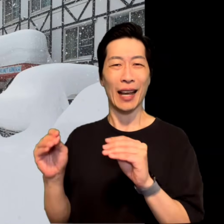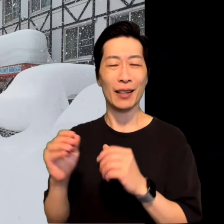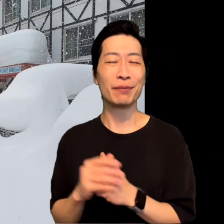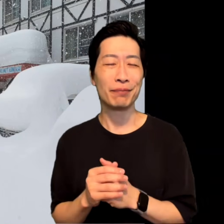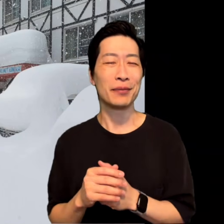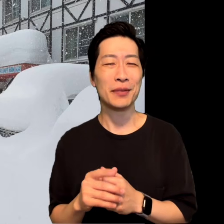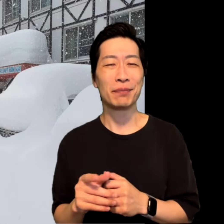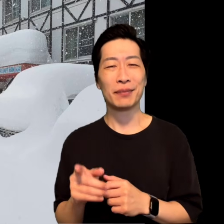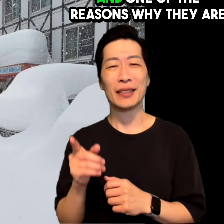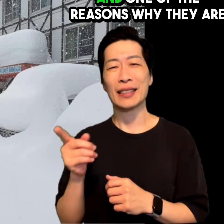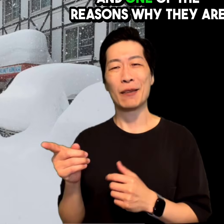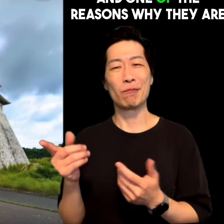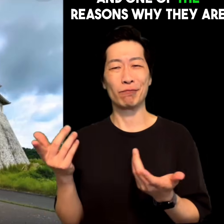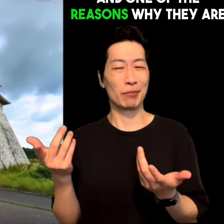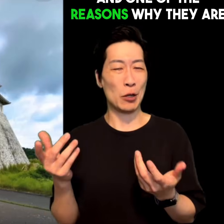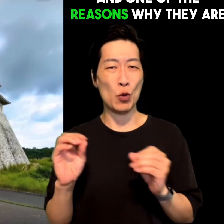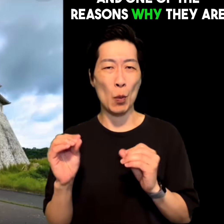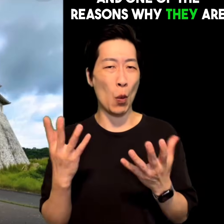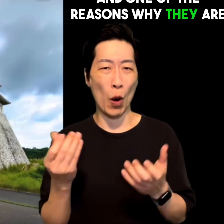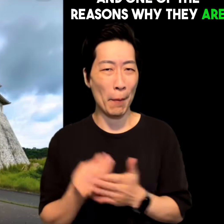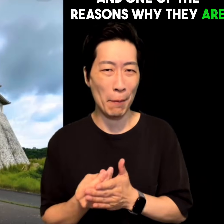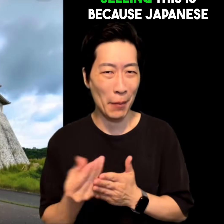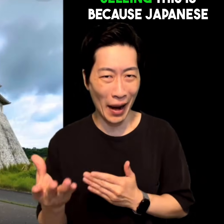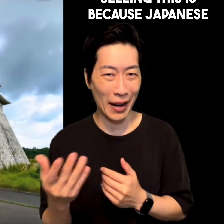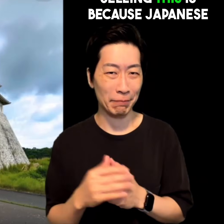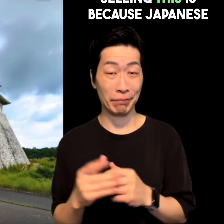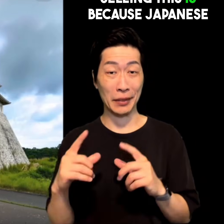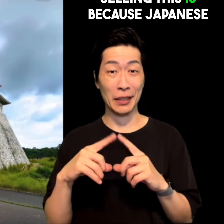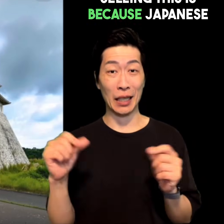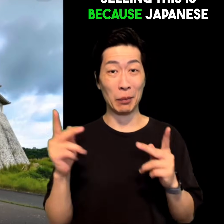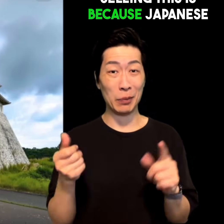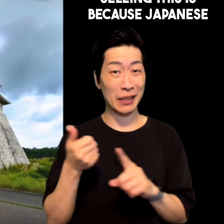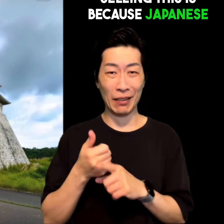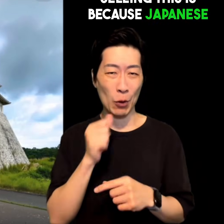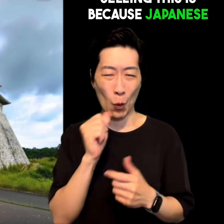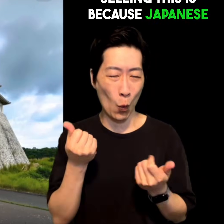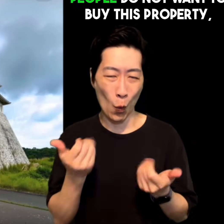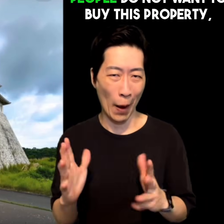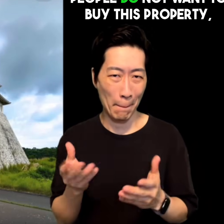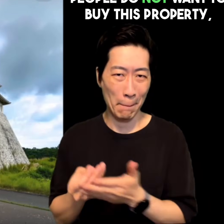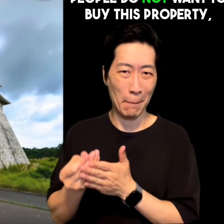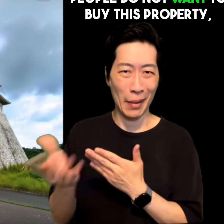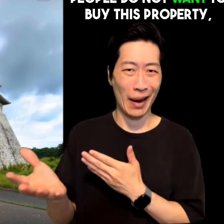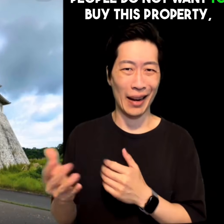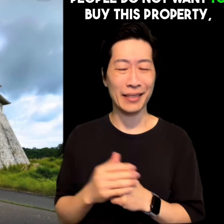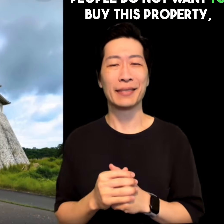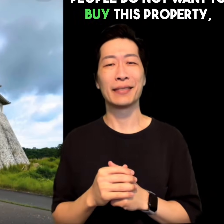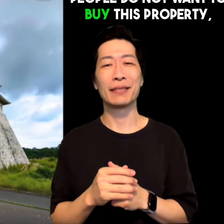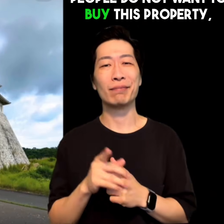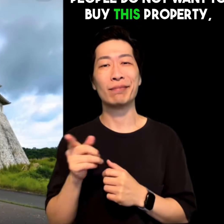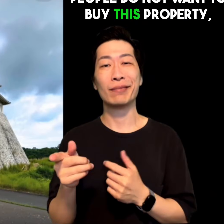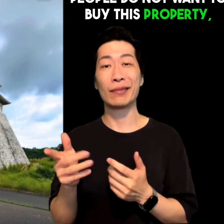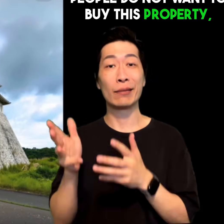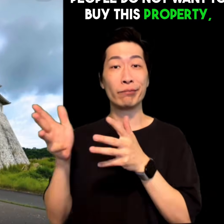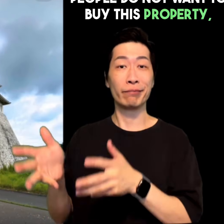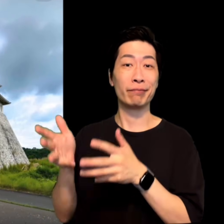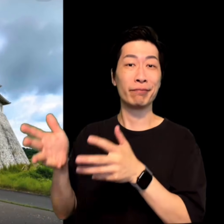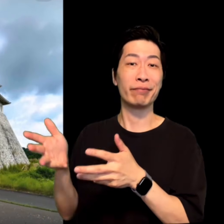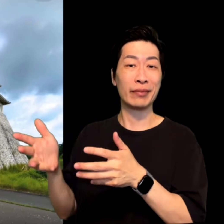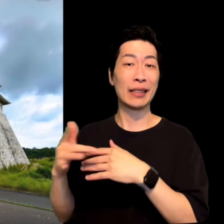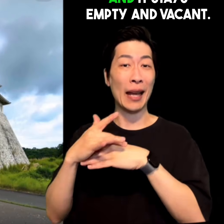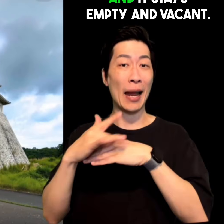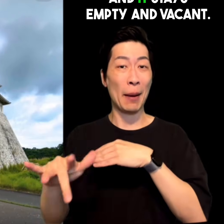thick. And one of the reasons why they are selling this is because Japanese people do not want to buy this